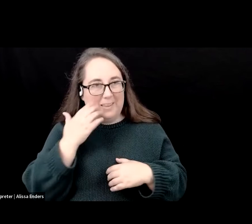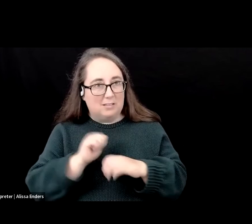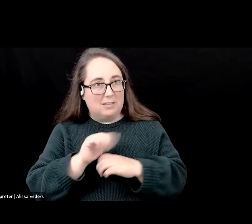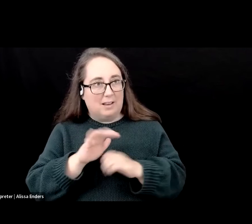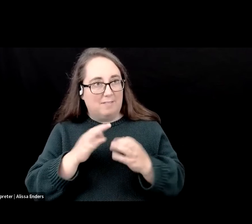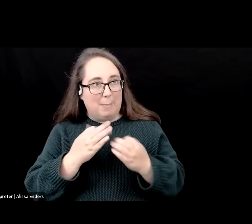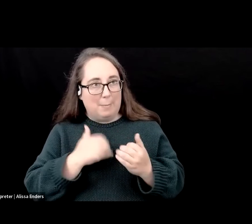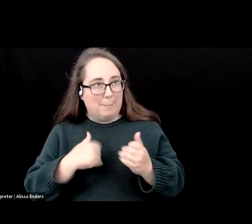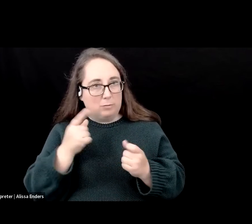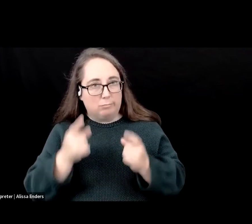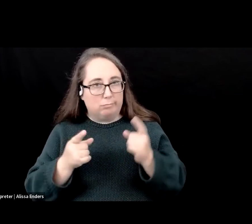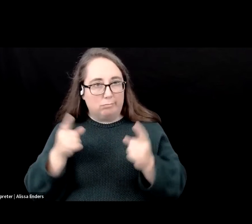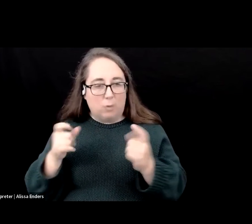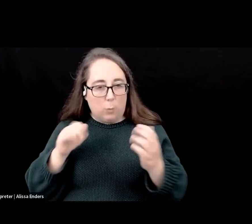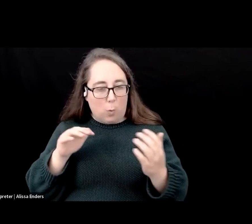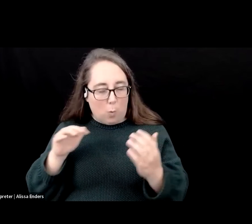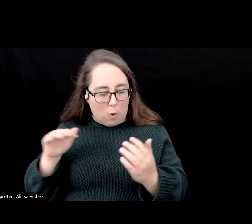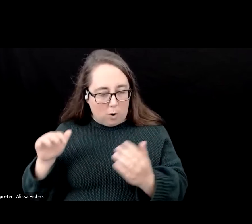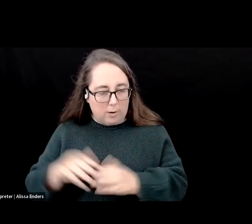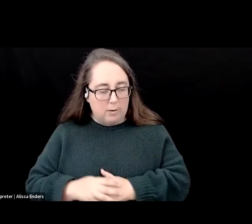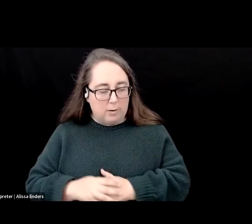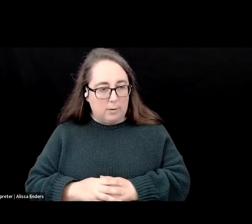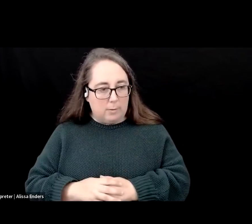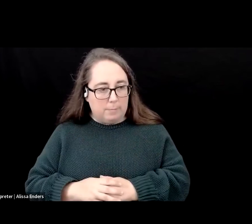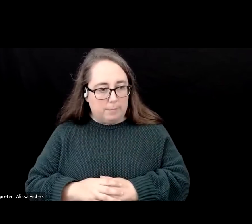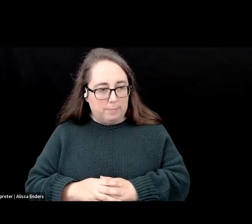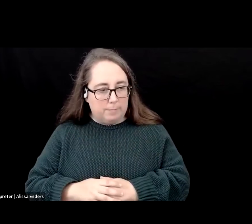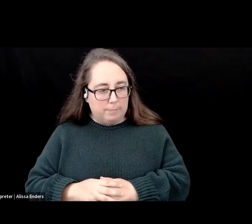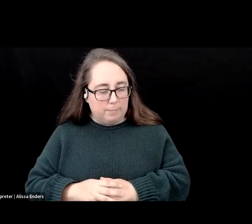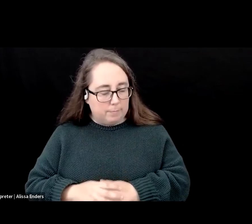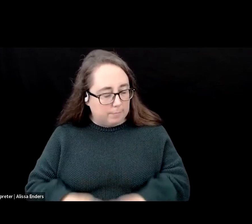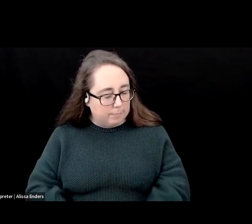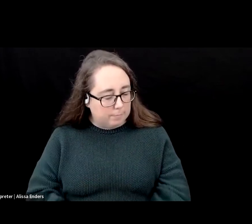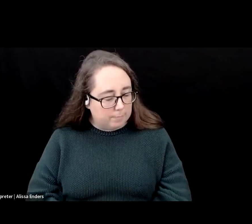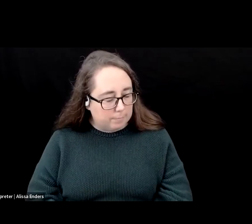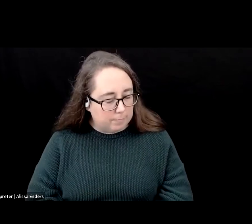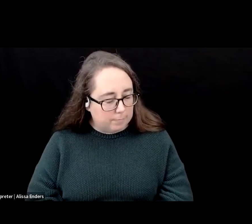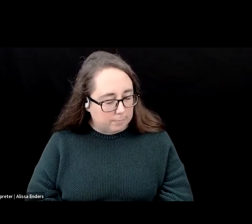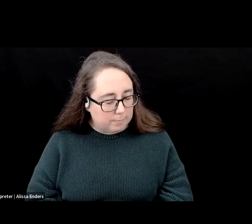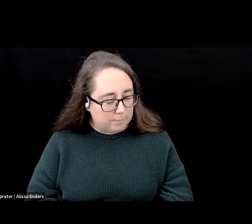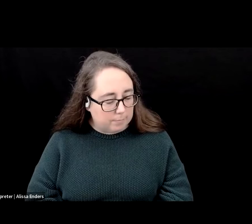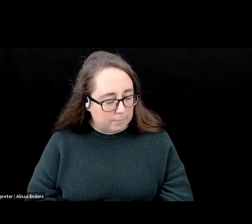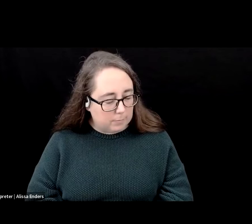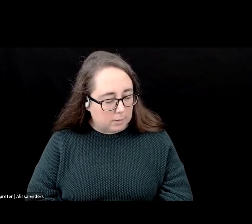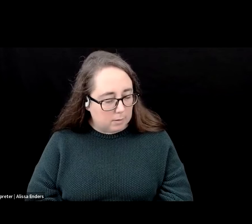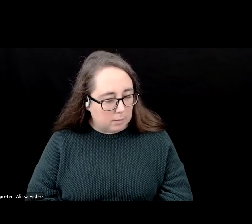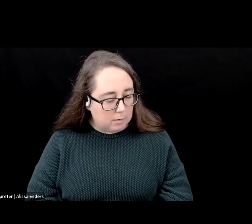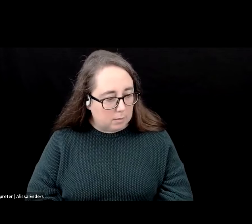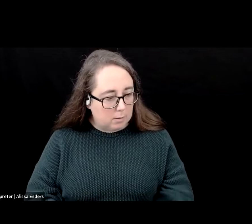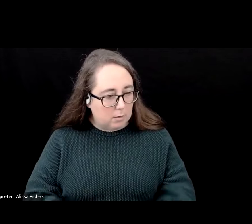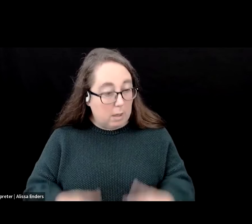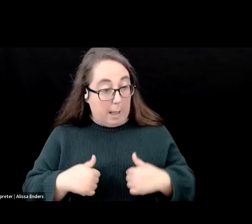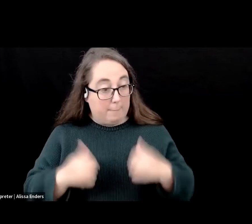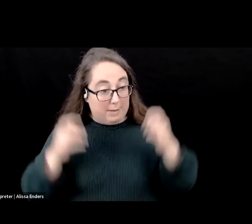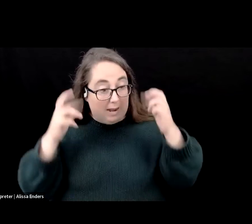summer, we lost a lot of our own rights. So, and like with education, I'm an education major, there's a lot